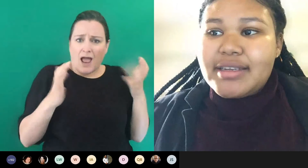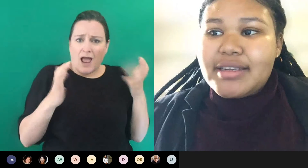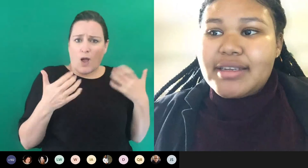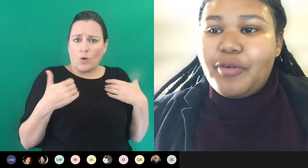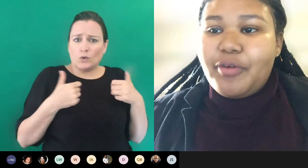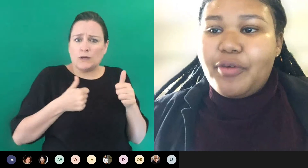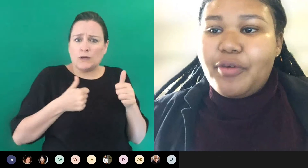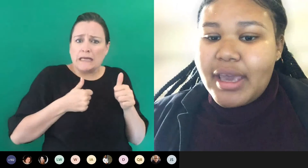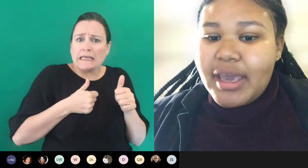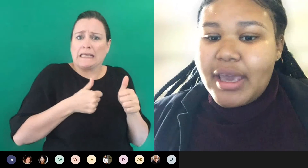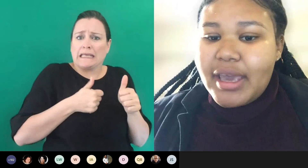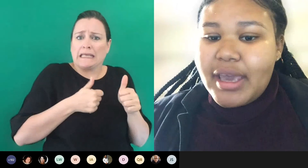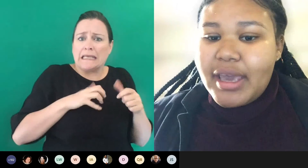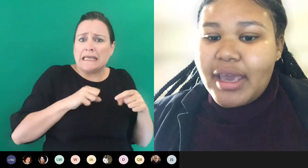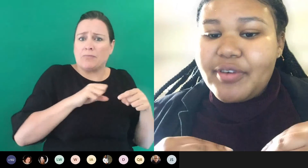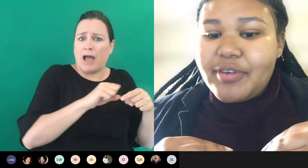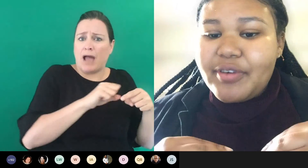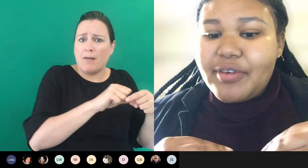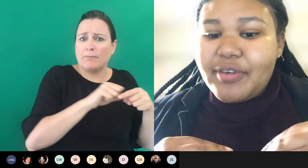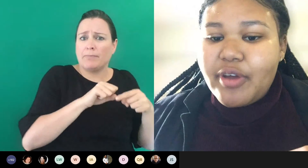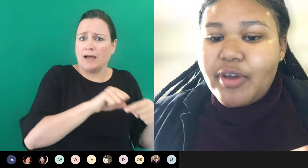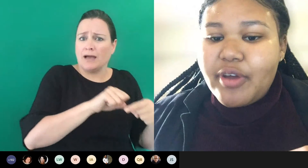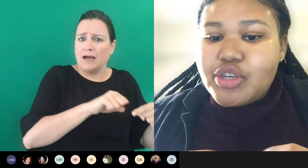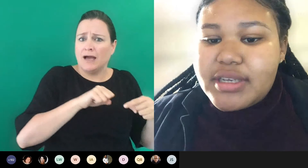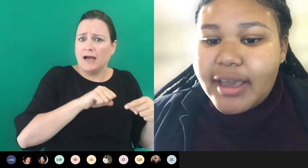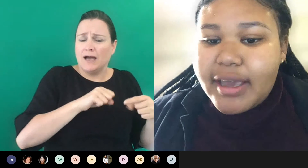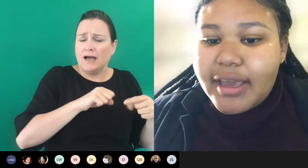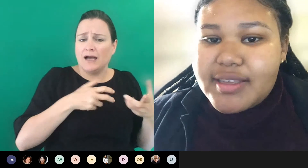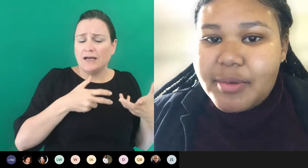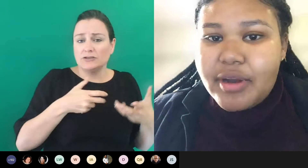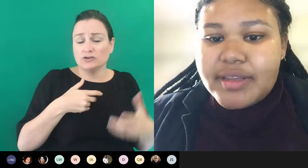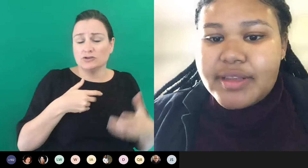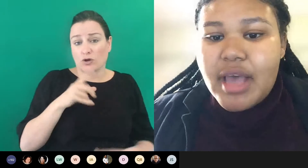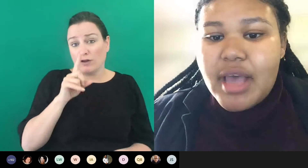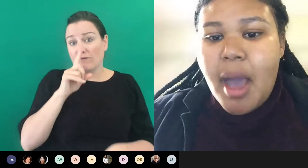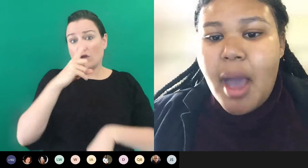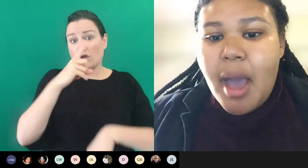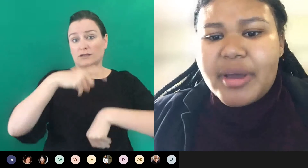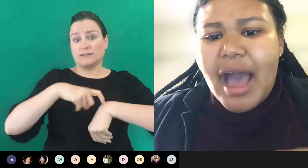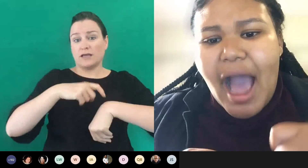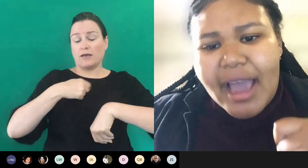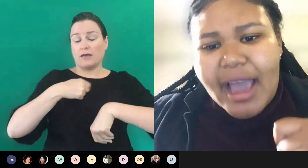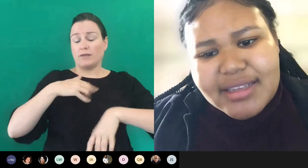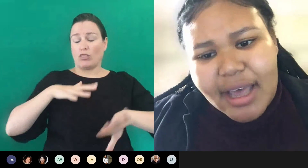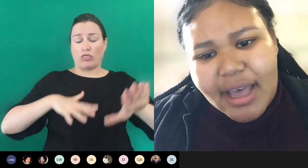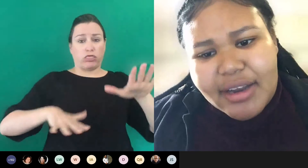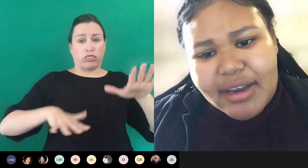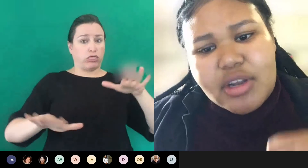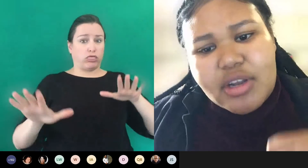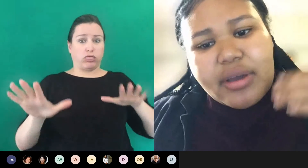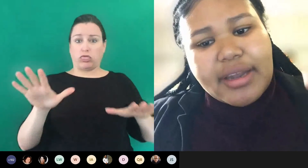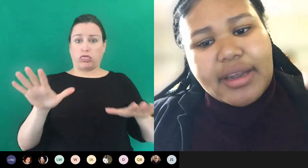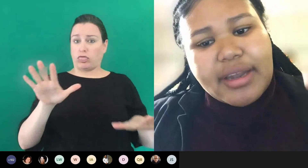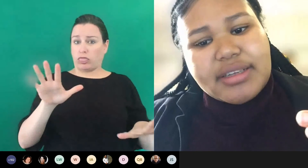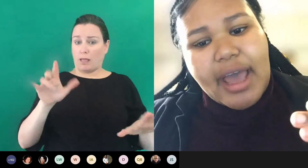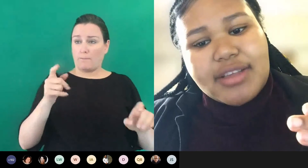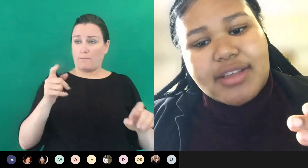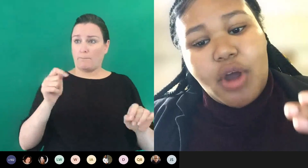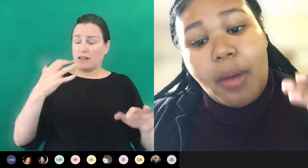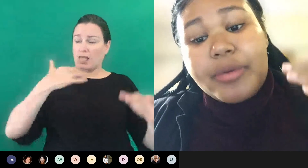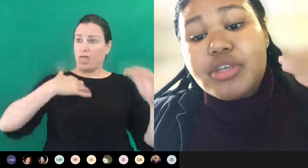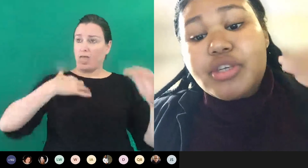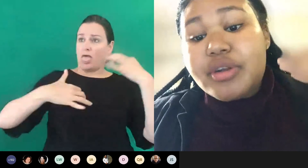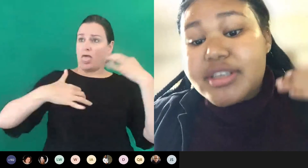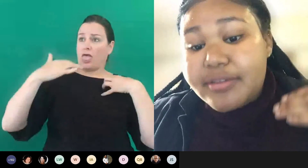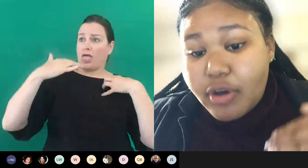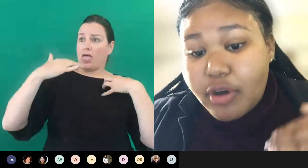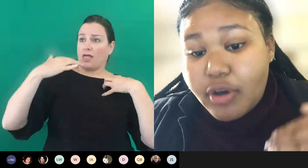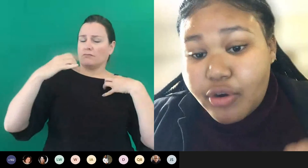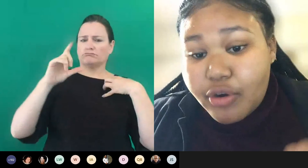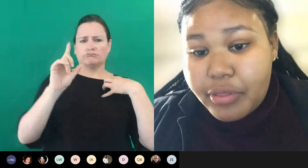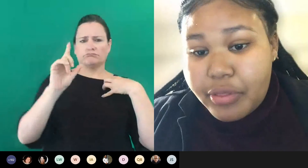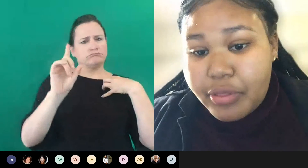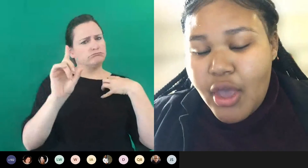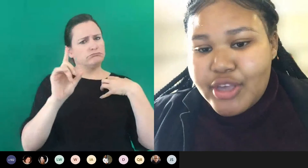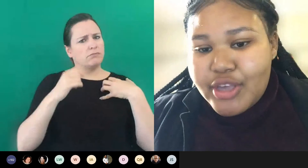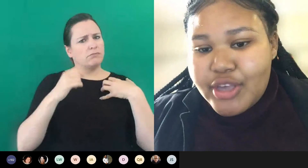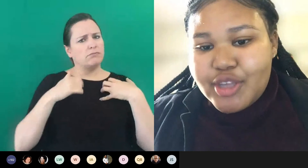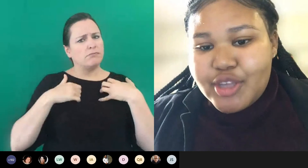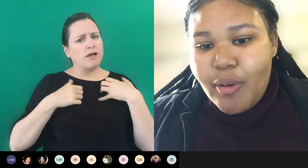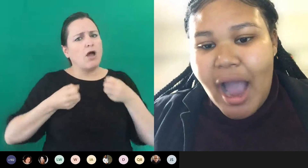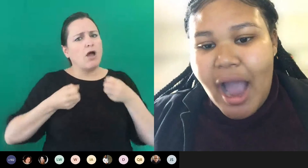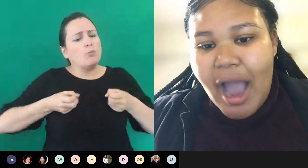And for me, at first, it was a very daunting experience, but I decided to look at it as an opportunity for